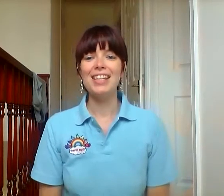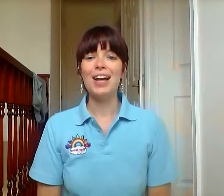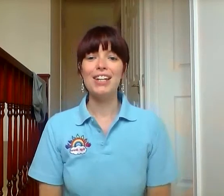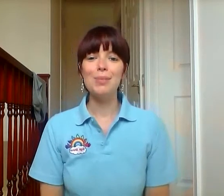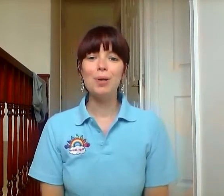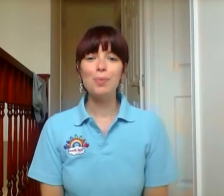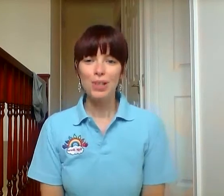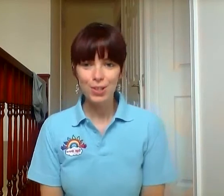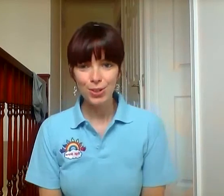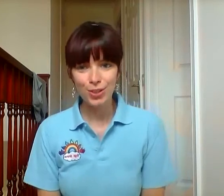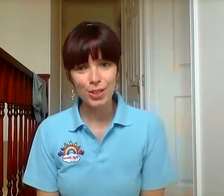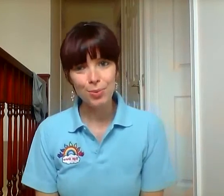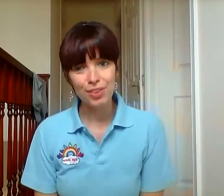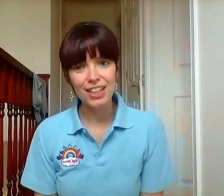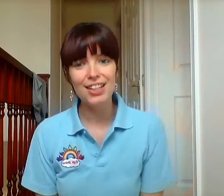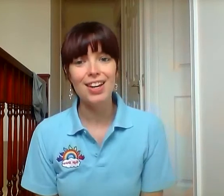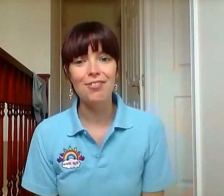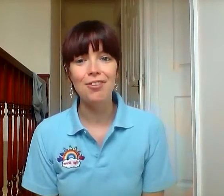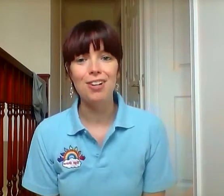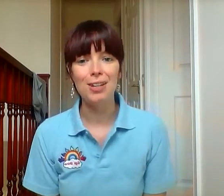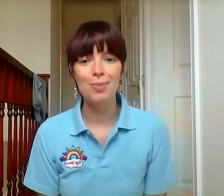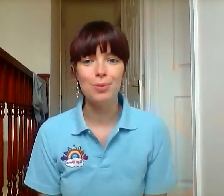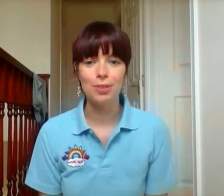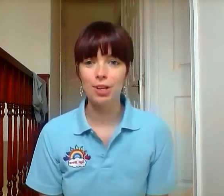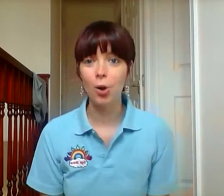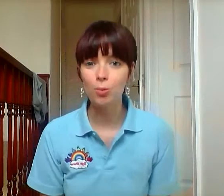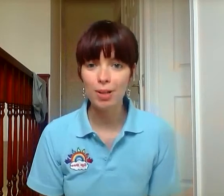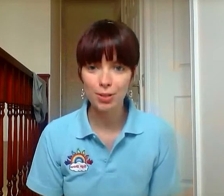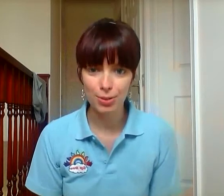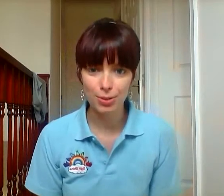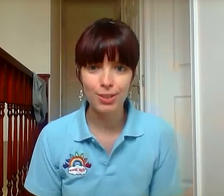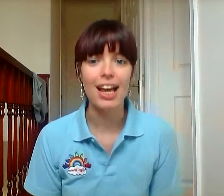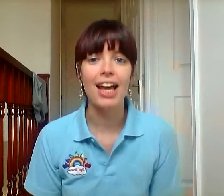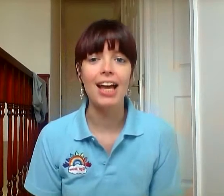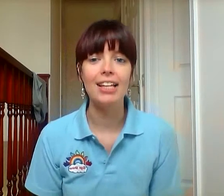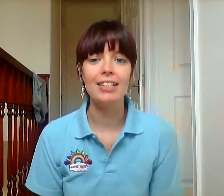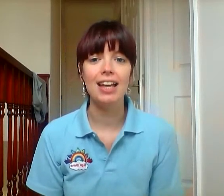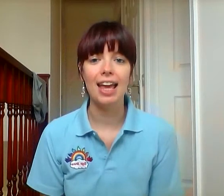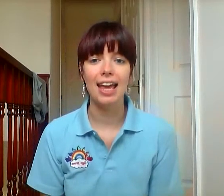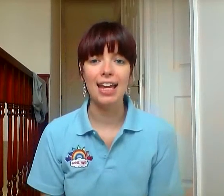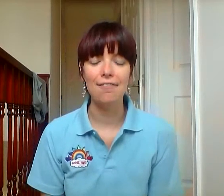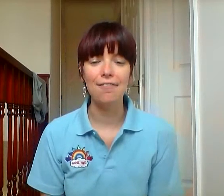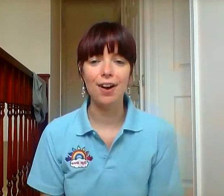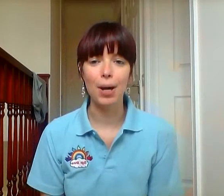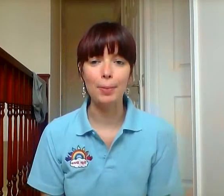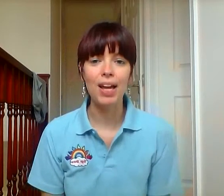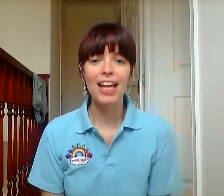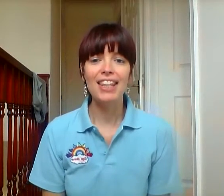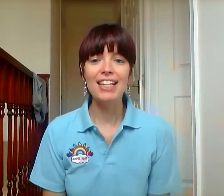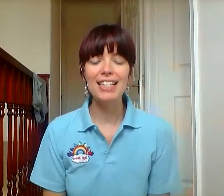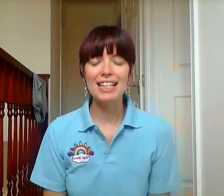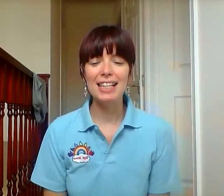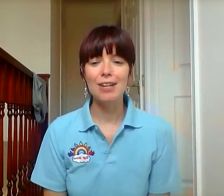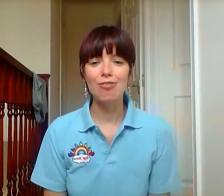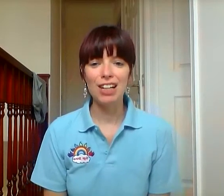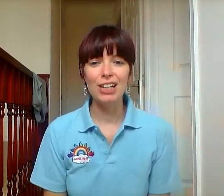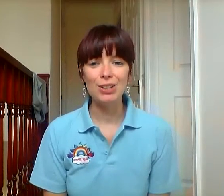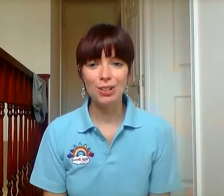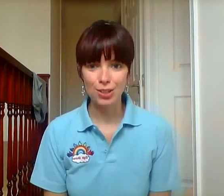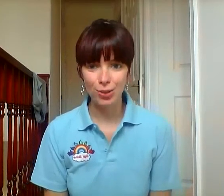So another popular choice with the nursery rhymes was Old Macdonald Had a Farm. This is a really good song